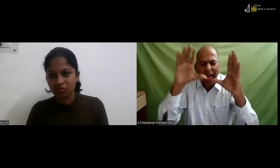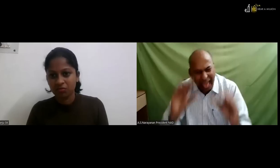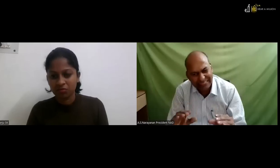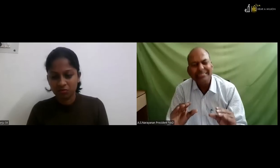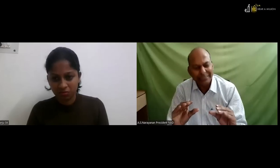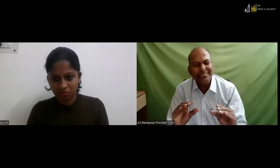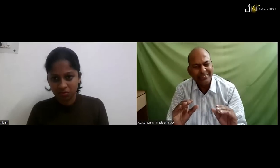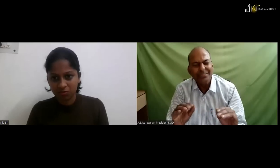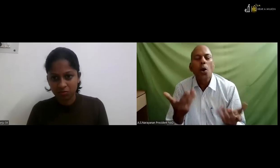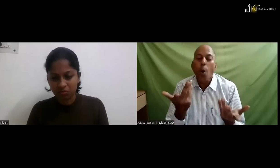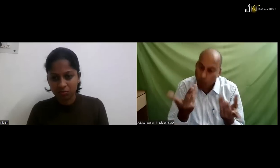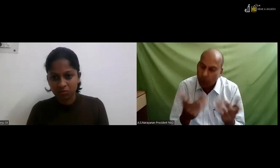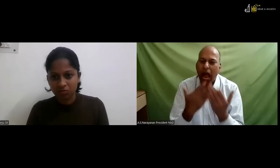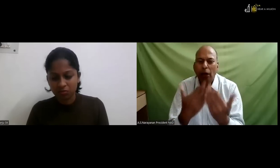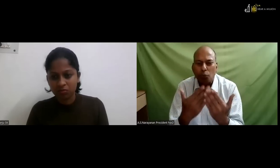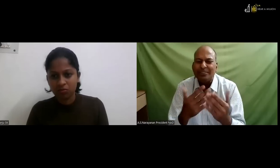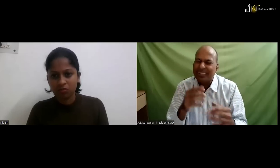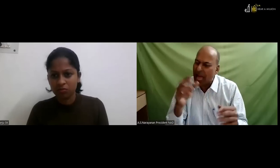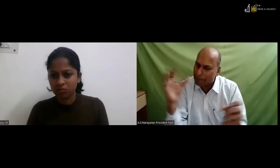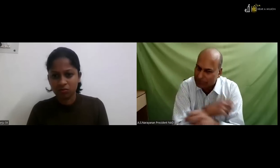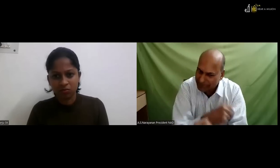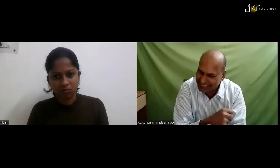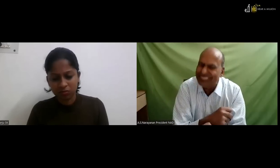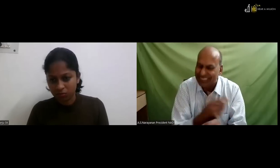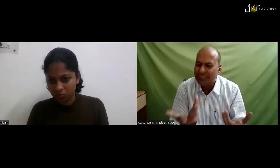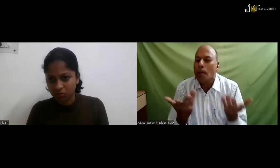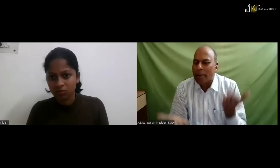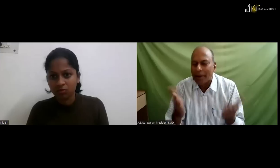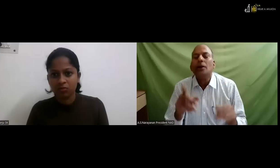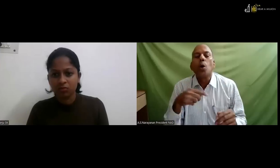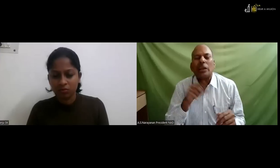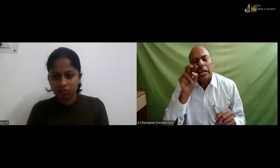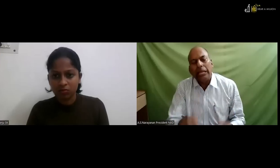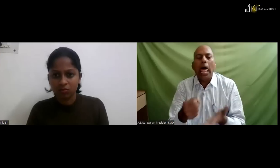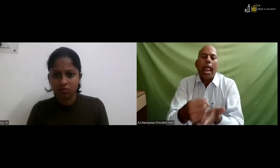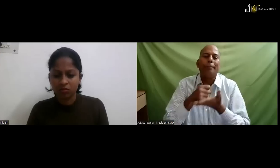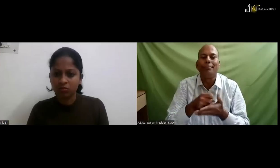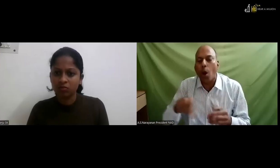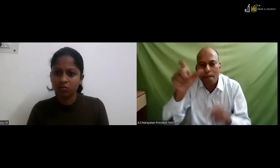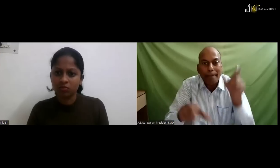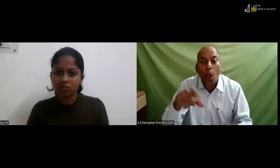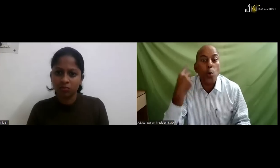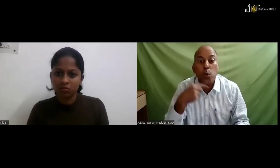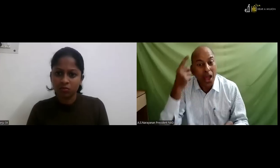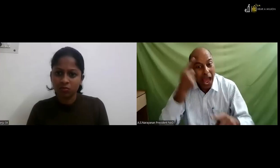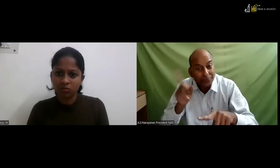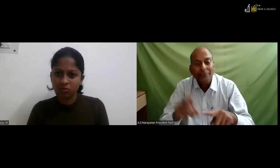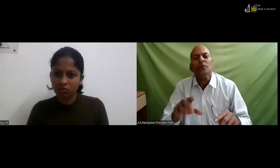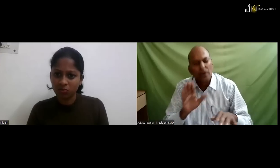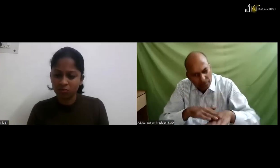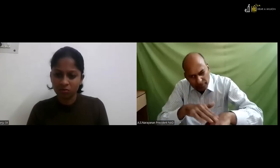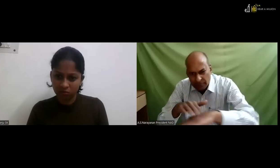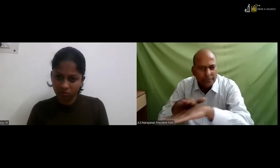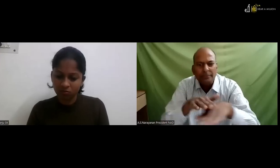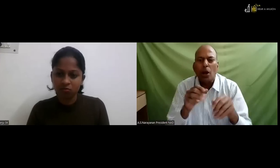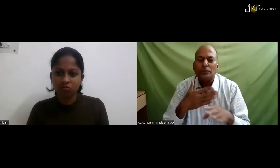about something digitally, so they are filling up the form. But the people who are illiterate or something, so this is what the